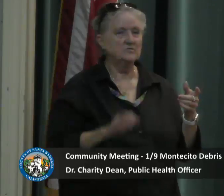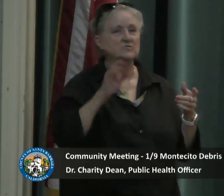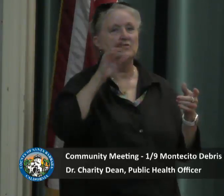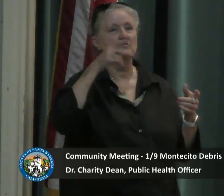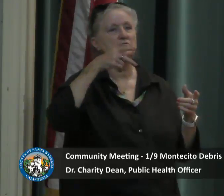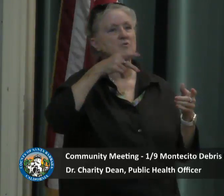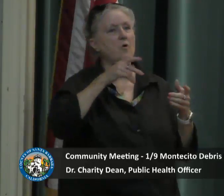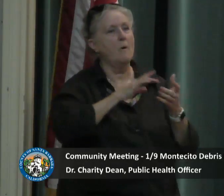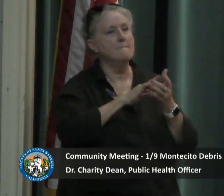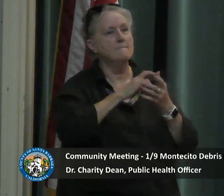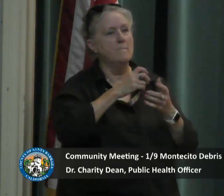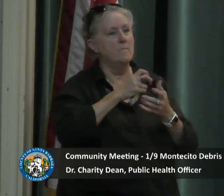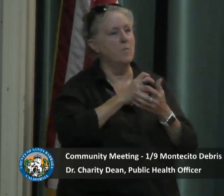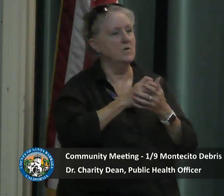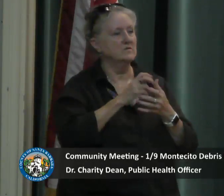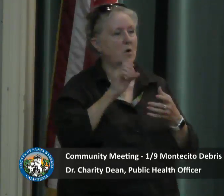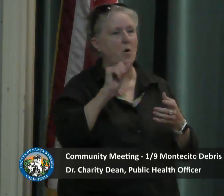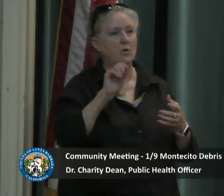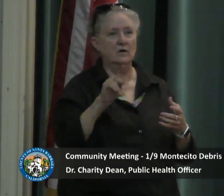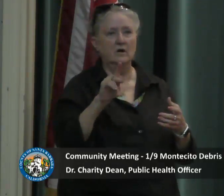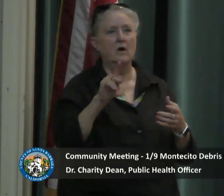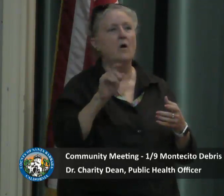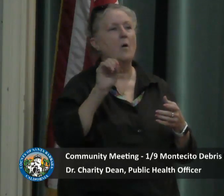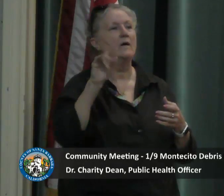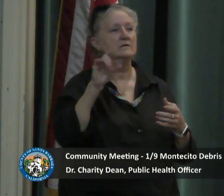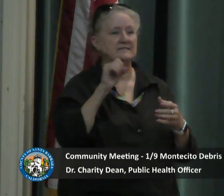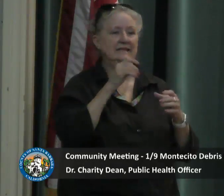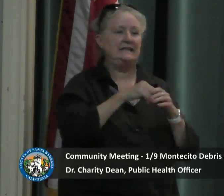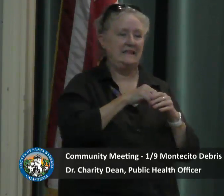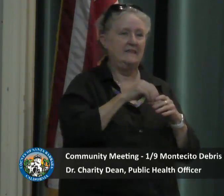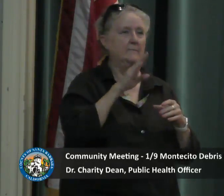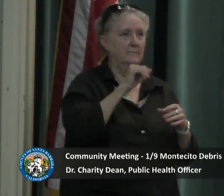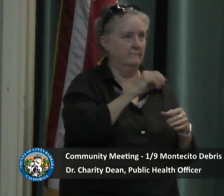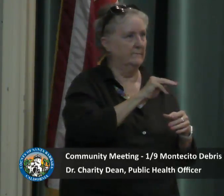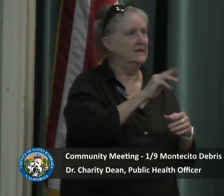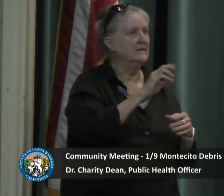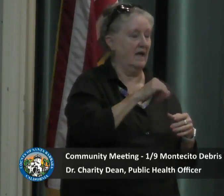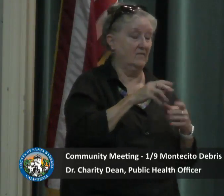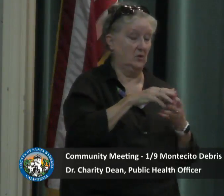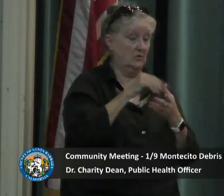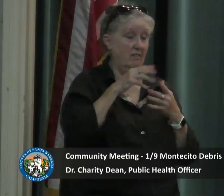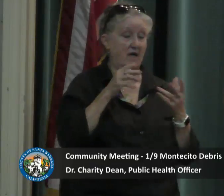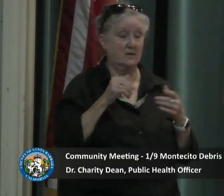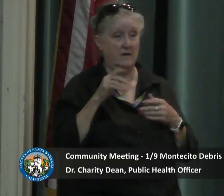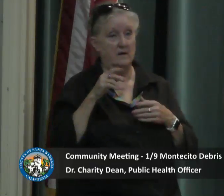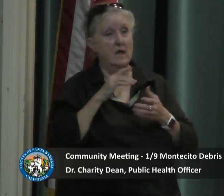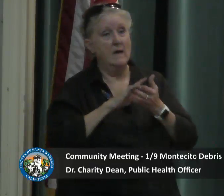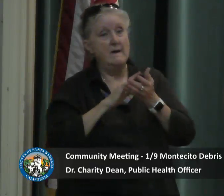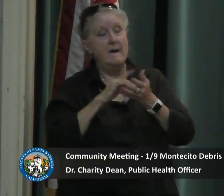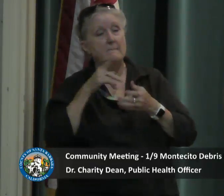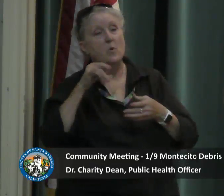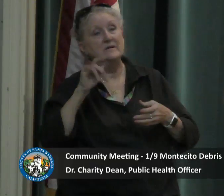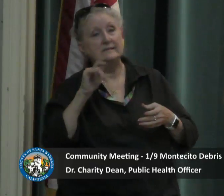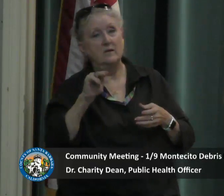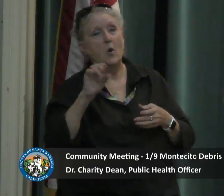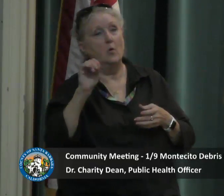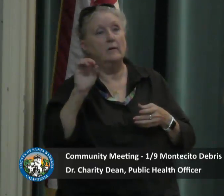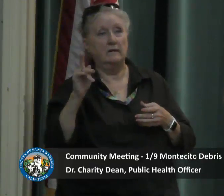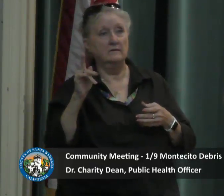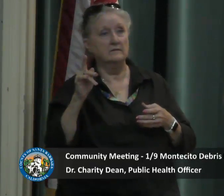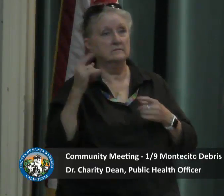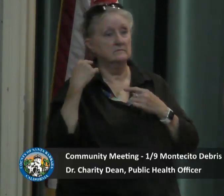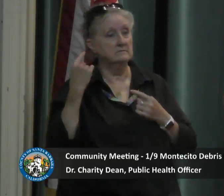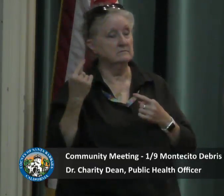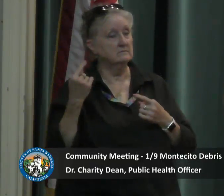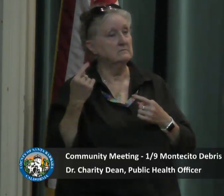mud. I have learned a lot about poison oak in the last month, and one of the things that's been interesting, one